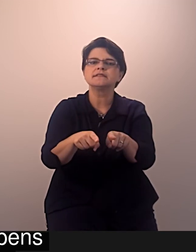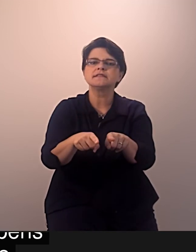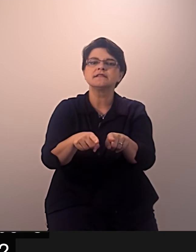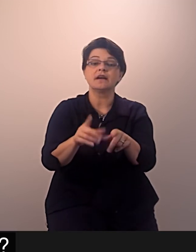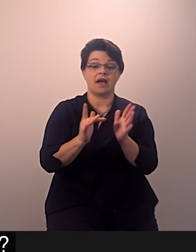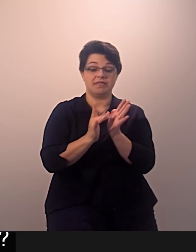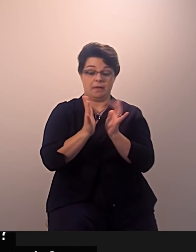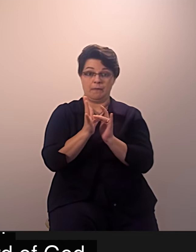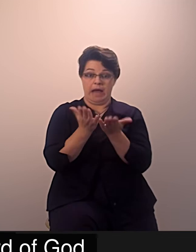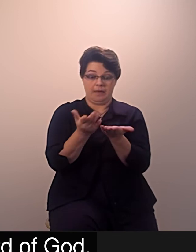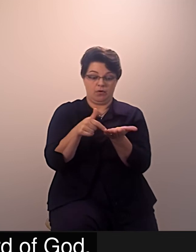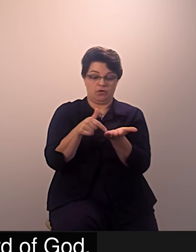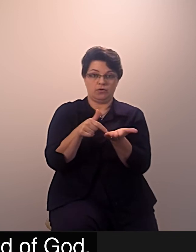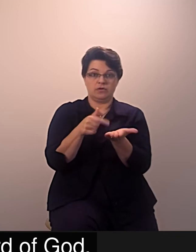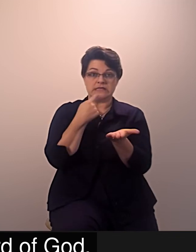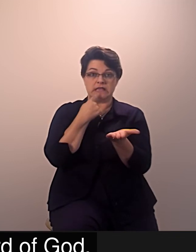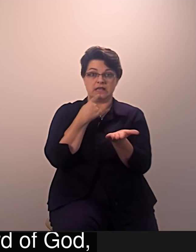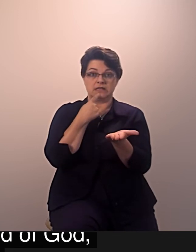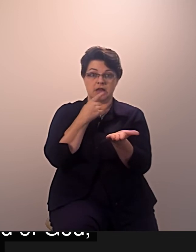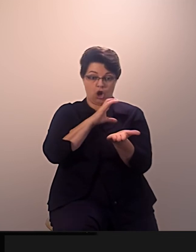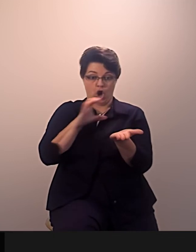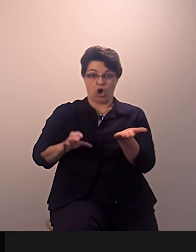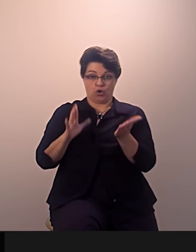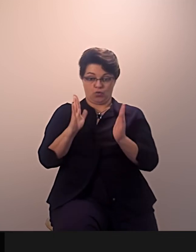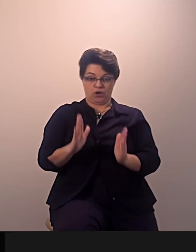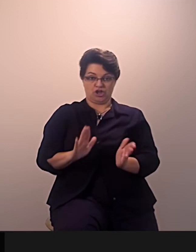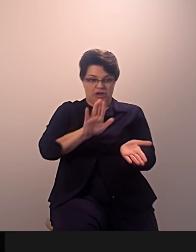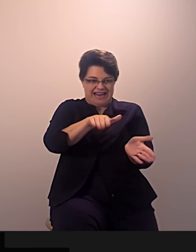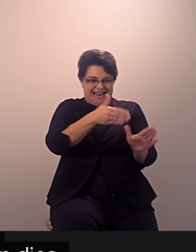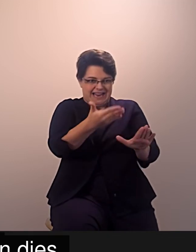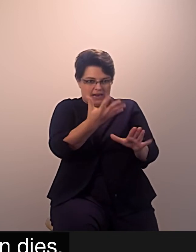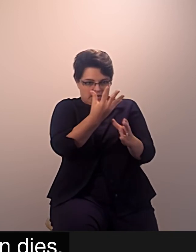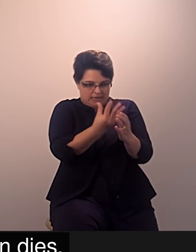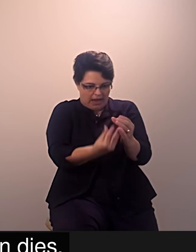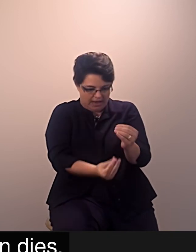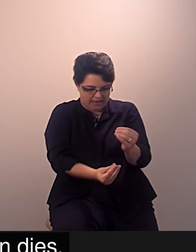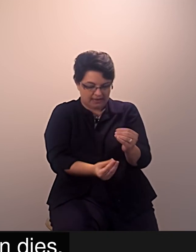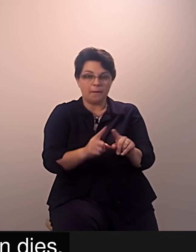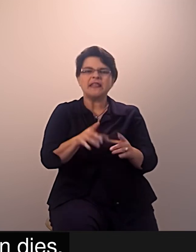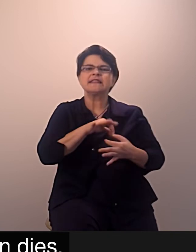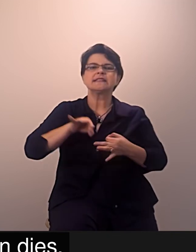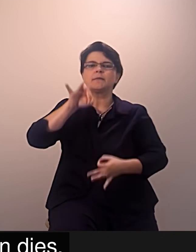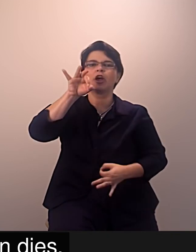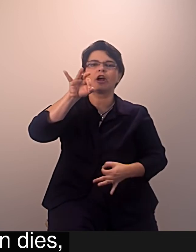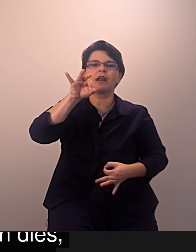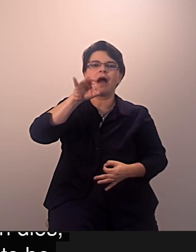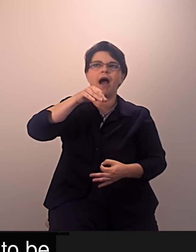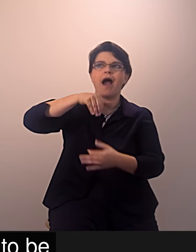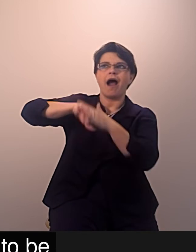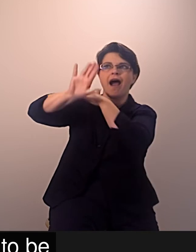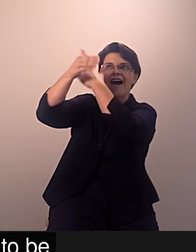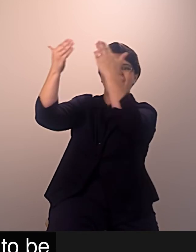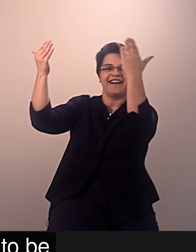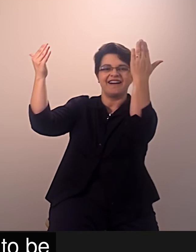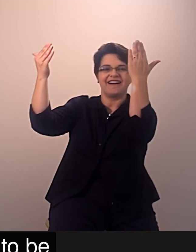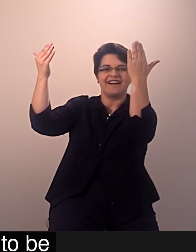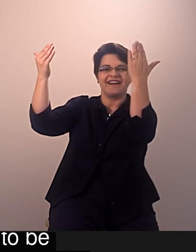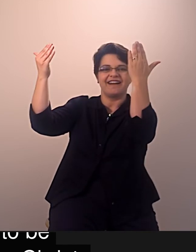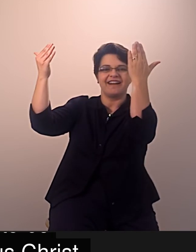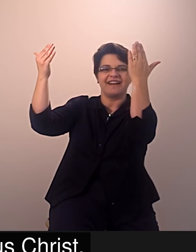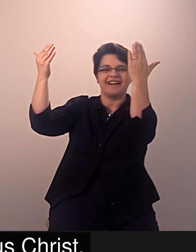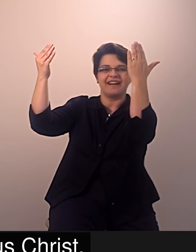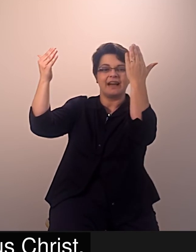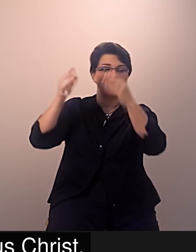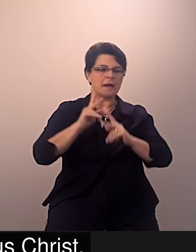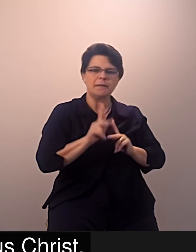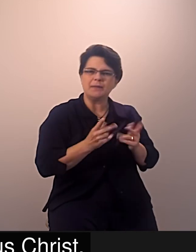of God, says that when a Christian dies, his spirit goes to be with the Lord Jesus Christ. His friends should not